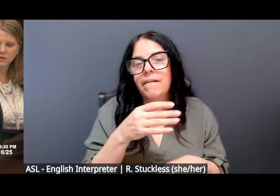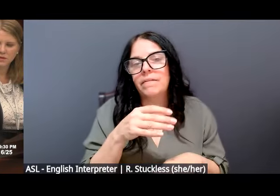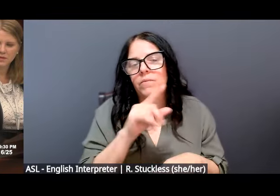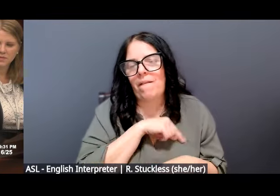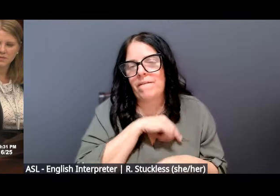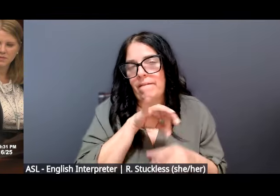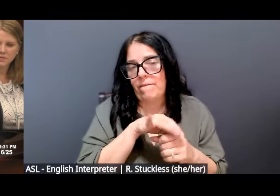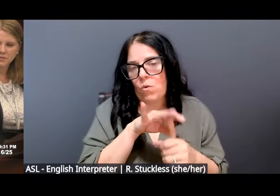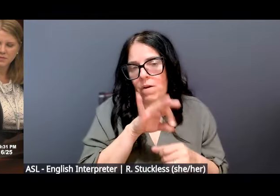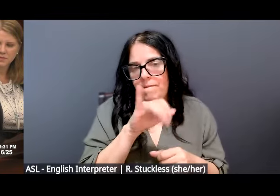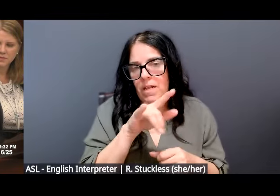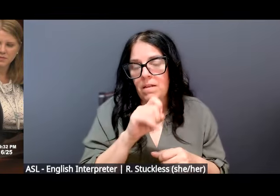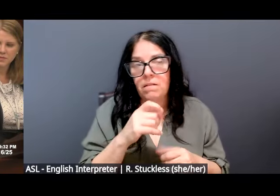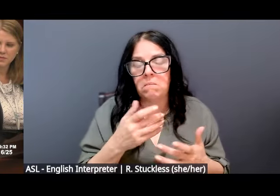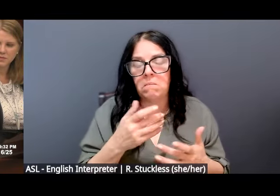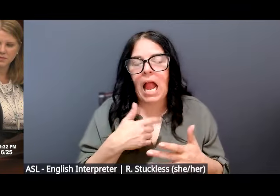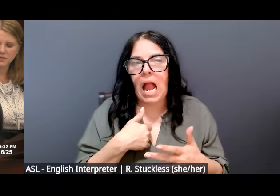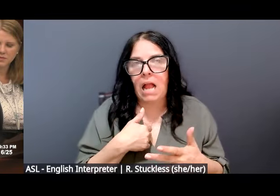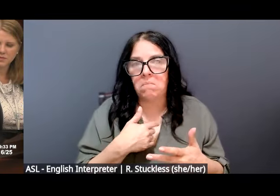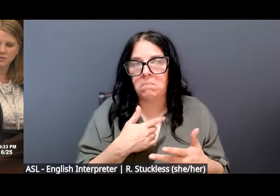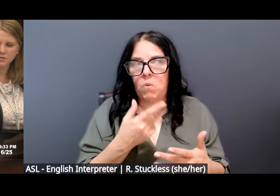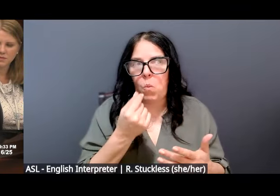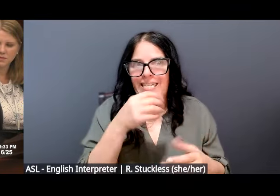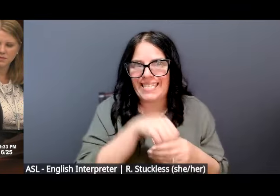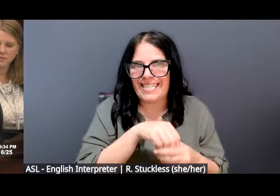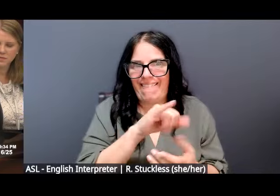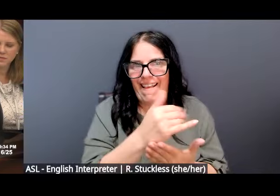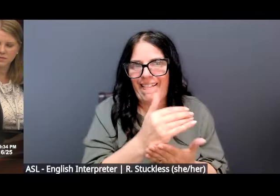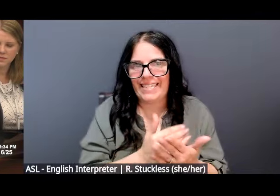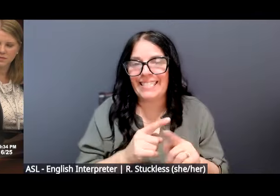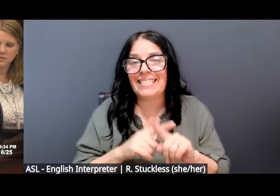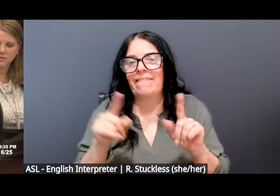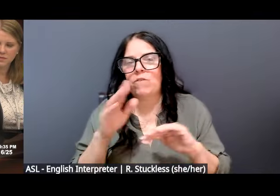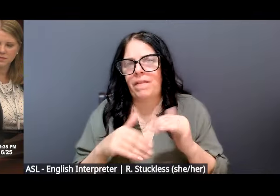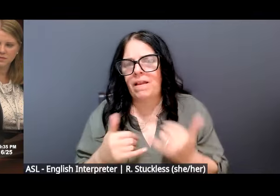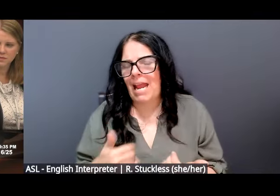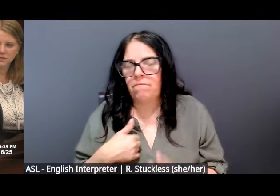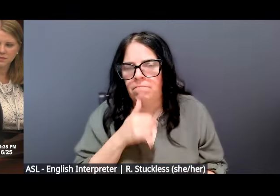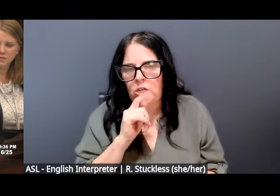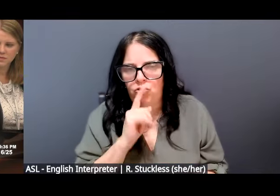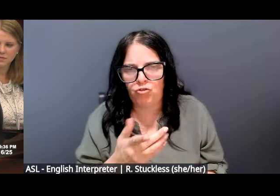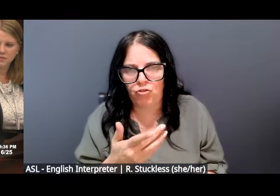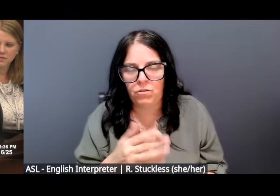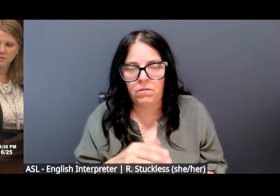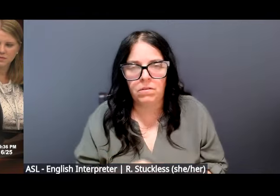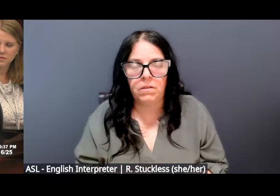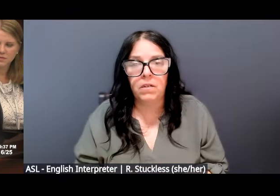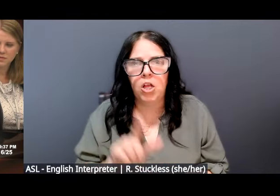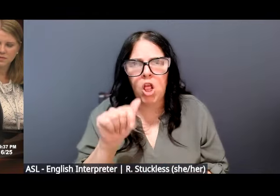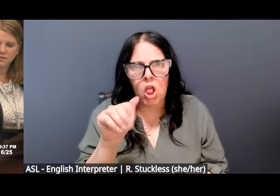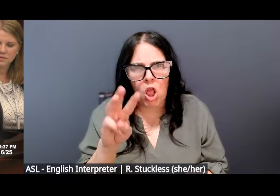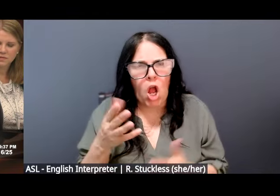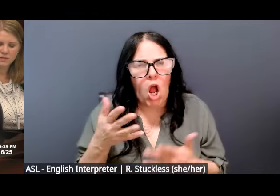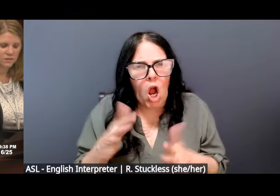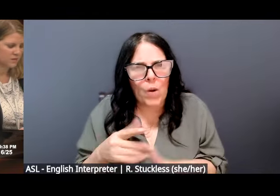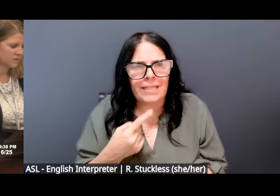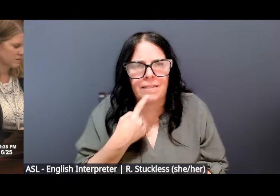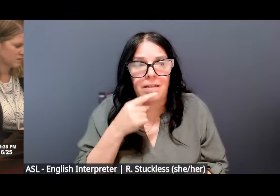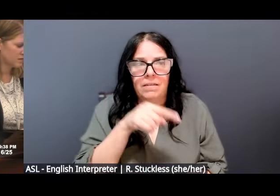what the contents of that list would be that's different from what it is now. Like the law already requires that the poll list